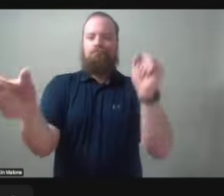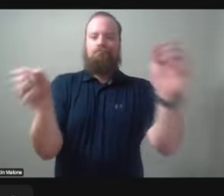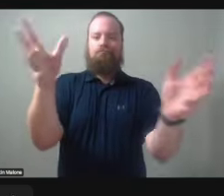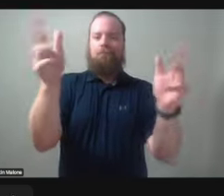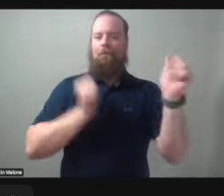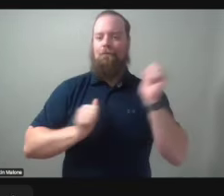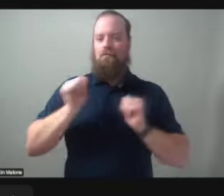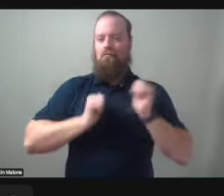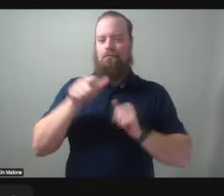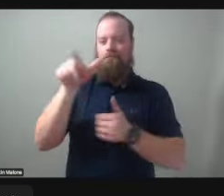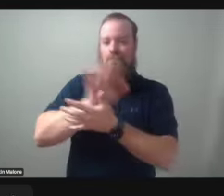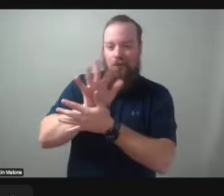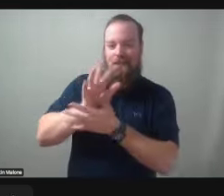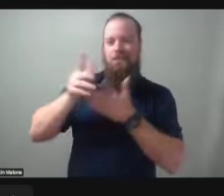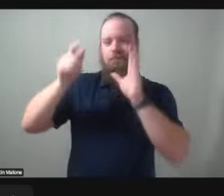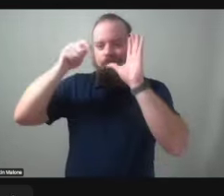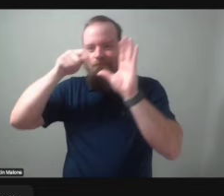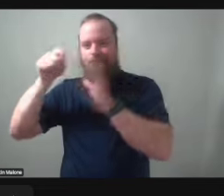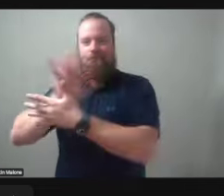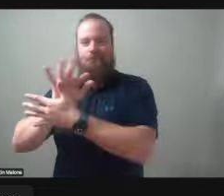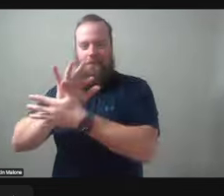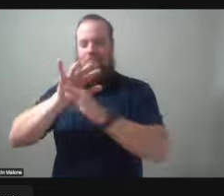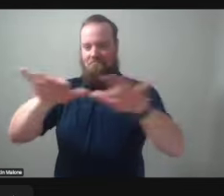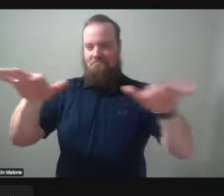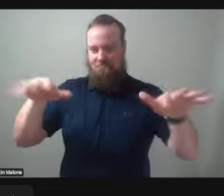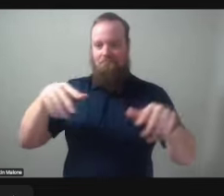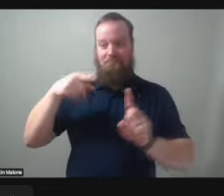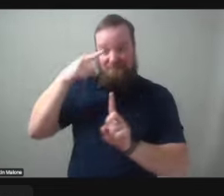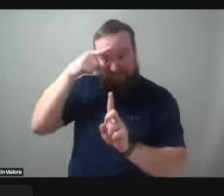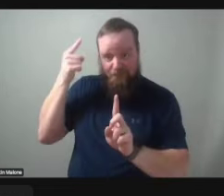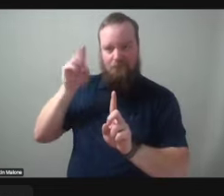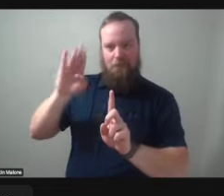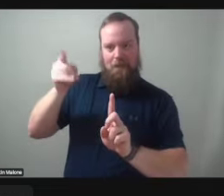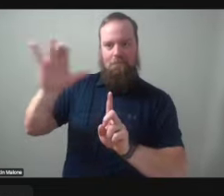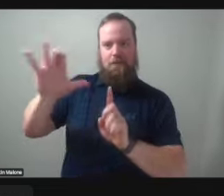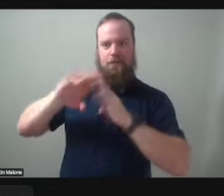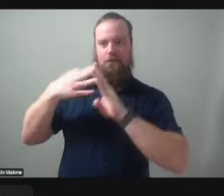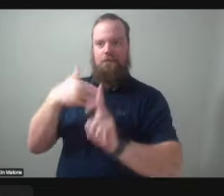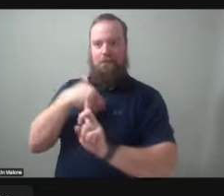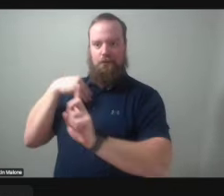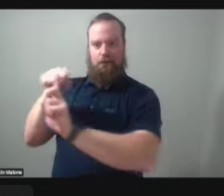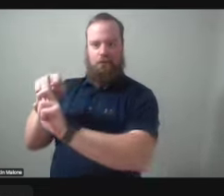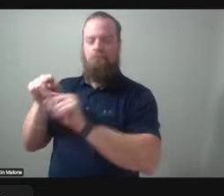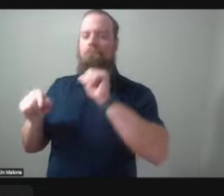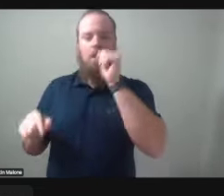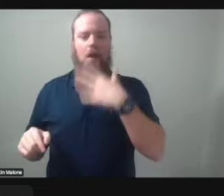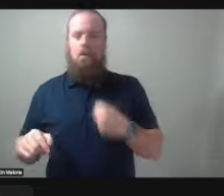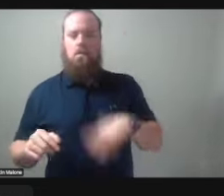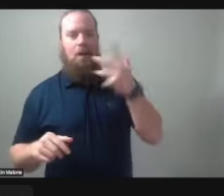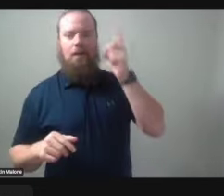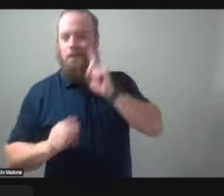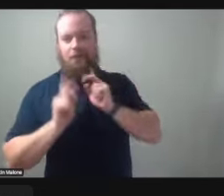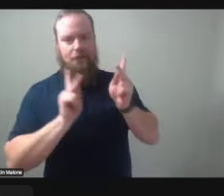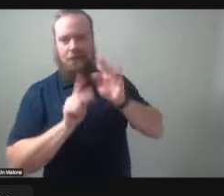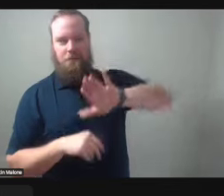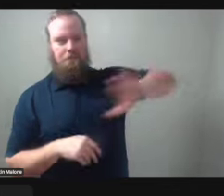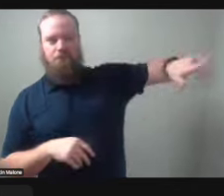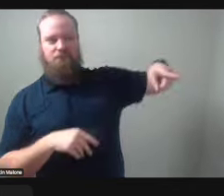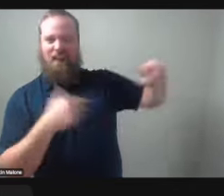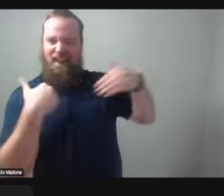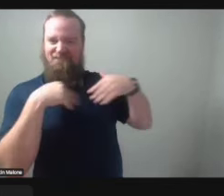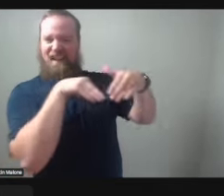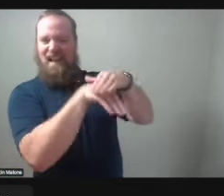deaf community, who went on stage and who was performing in